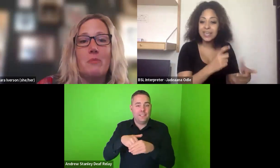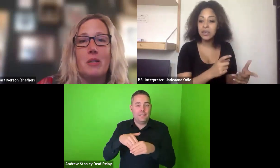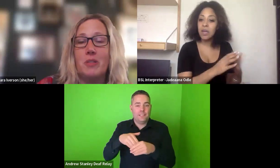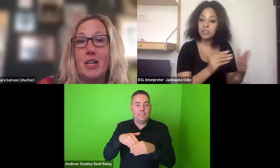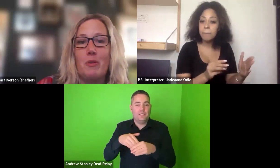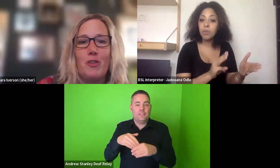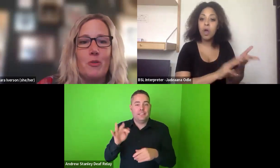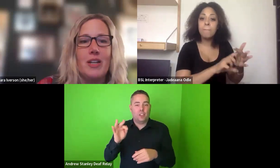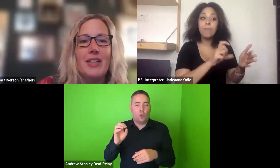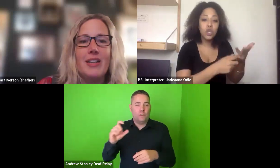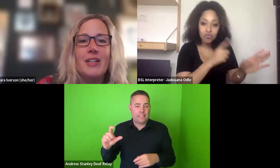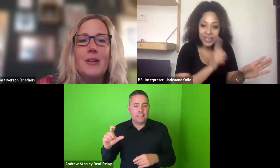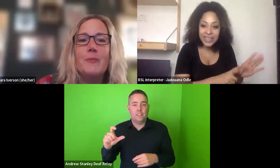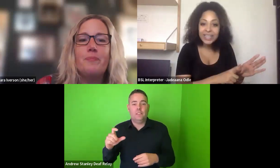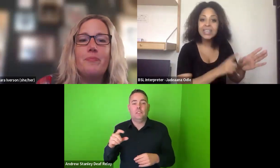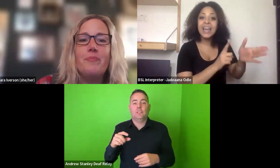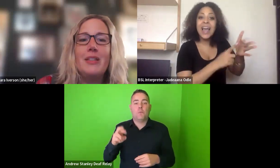and cadmium, to name a few.